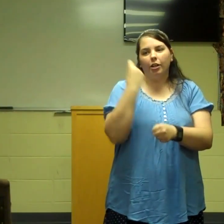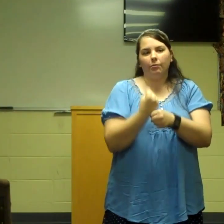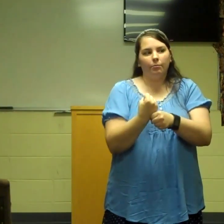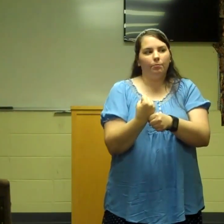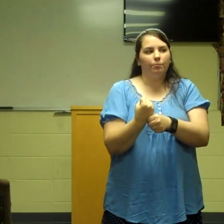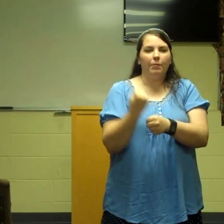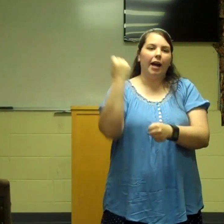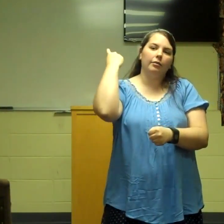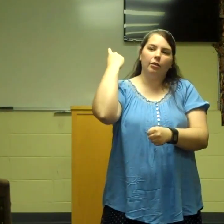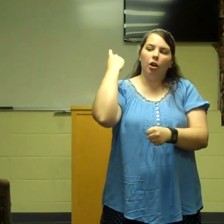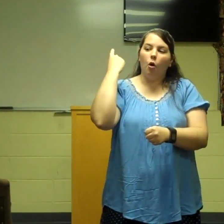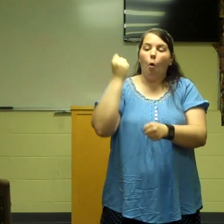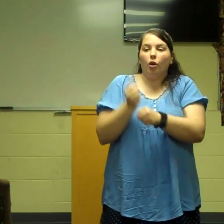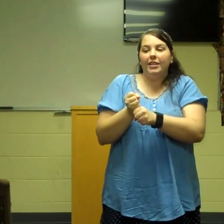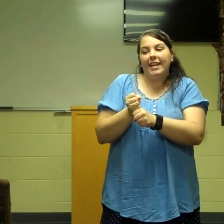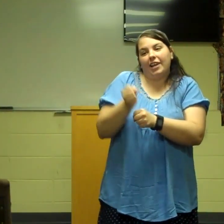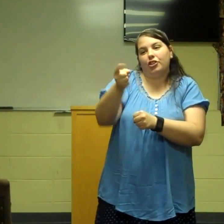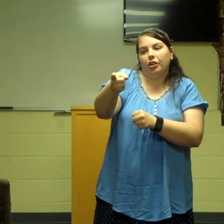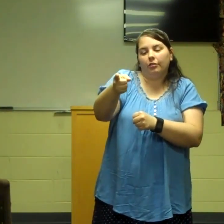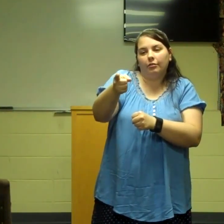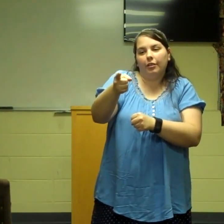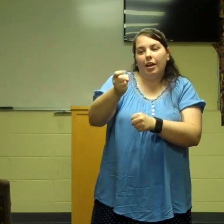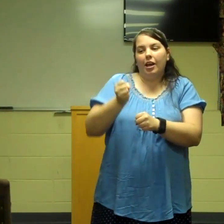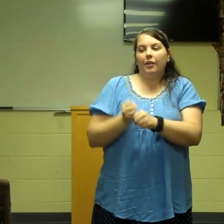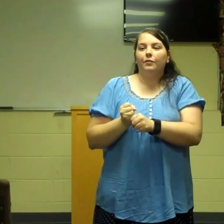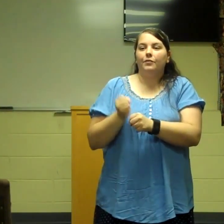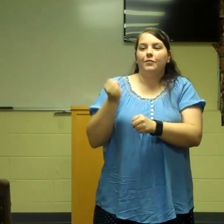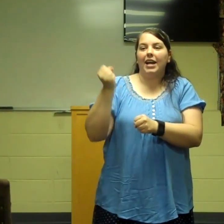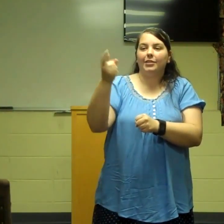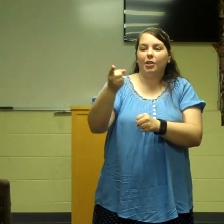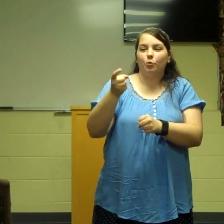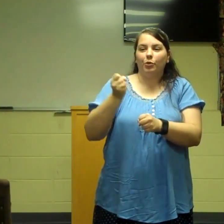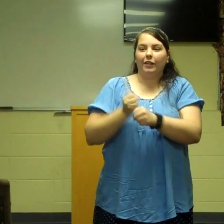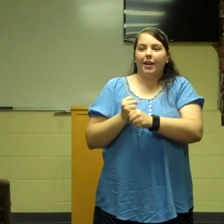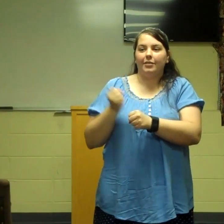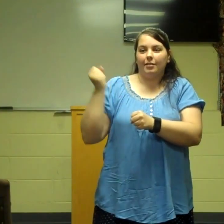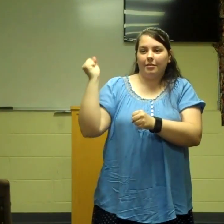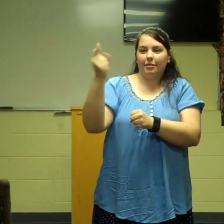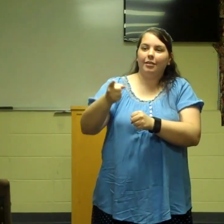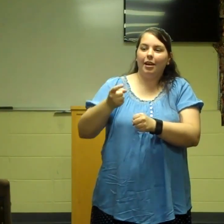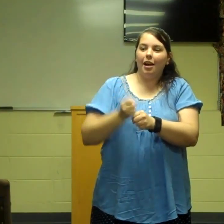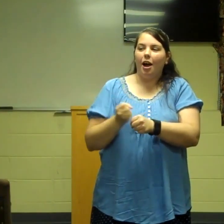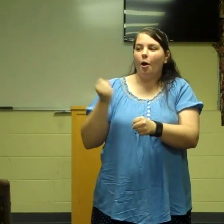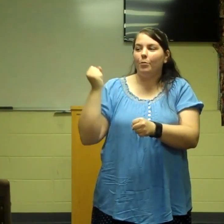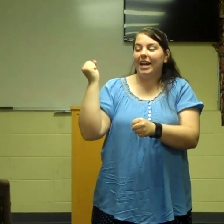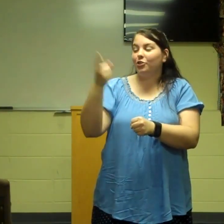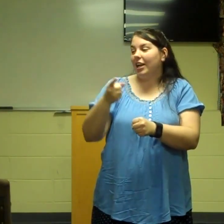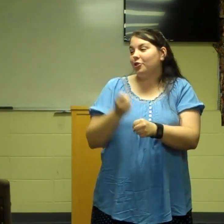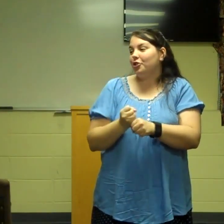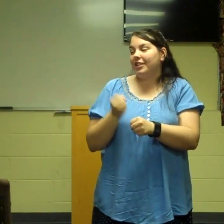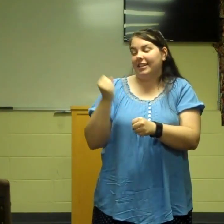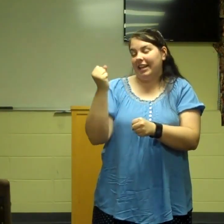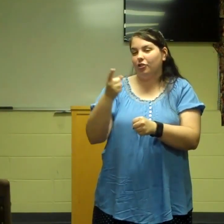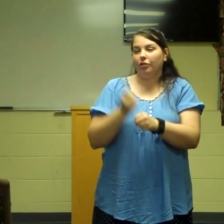year back. Or next year. That's because we're really lazy. But that's just, it's easier.